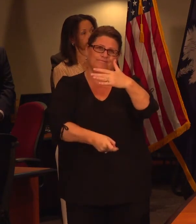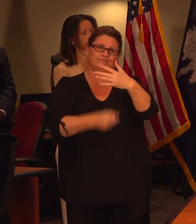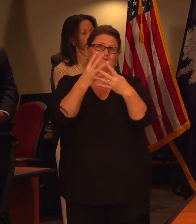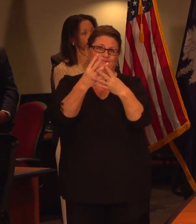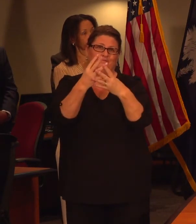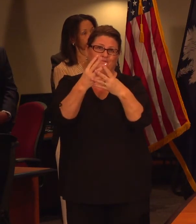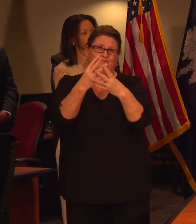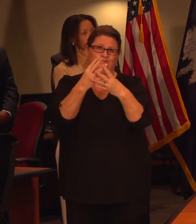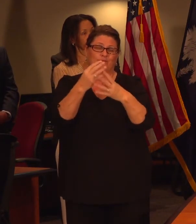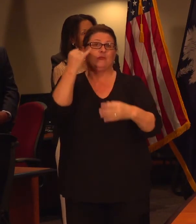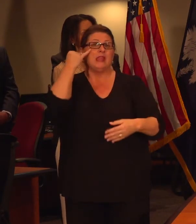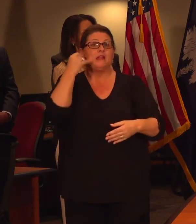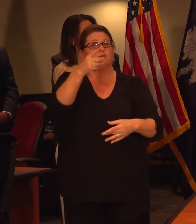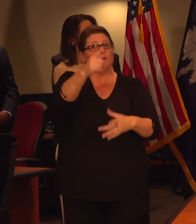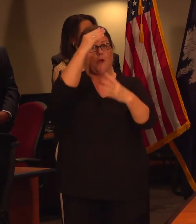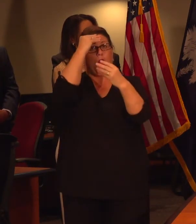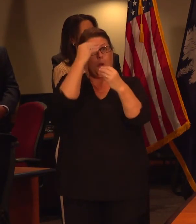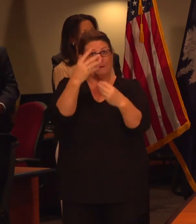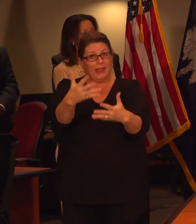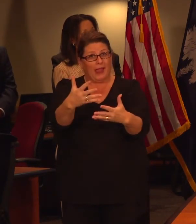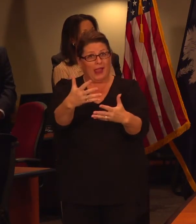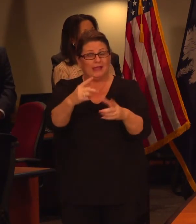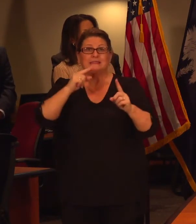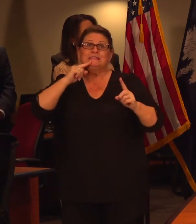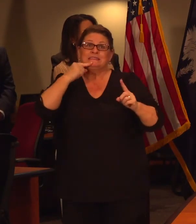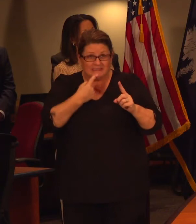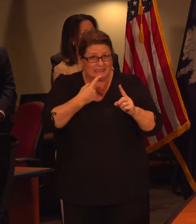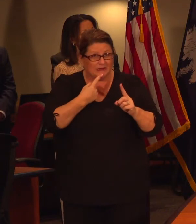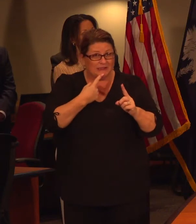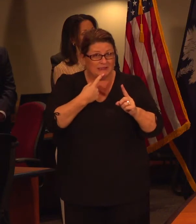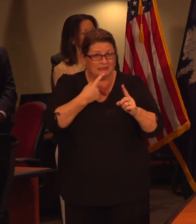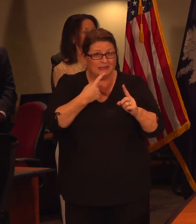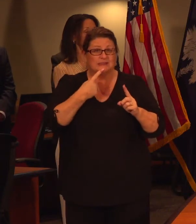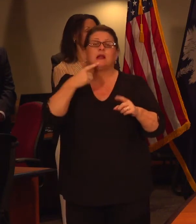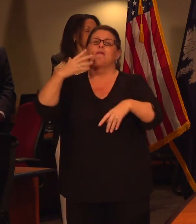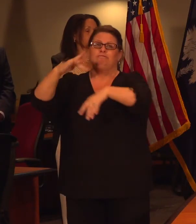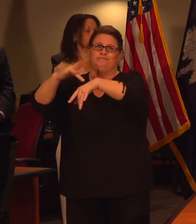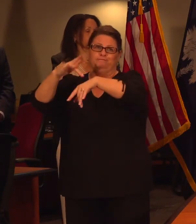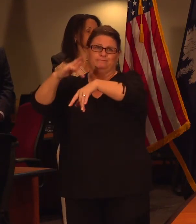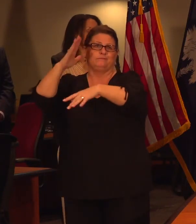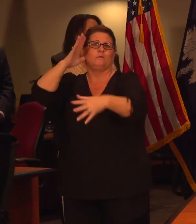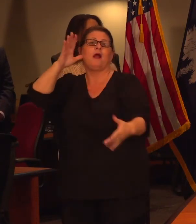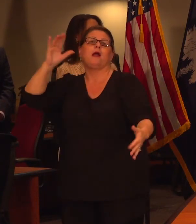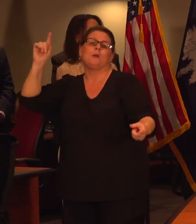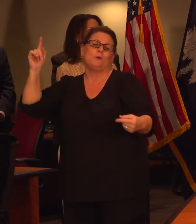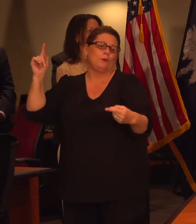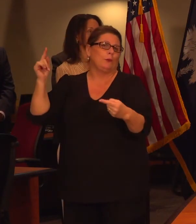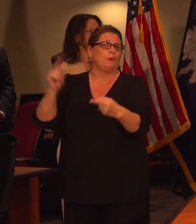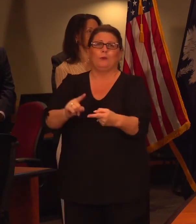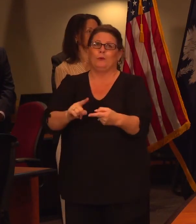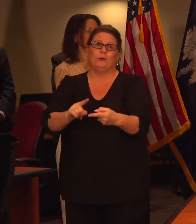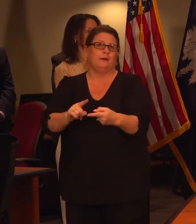If everyone will do that, will be serious about this and do that, then the rate of infection will be reduced. Perhaps